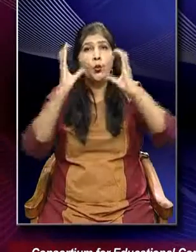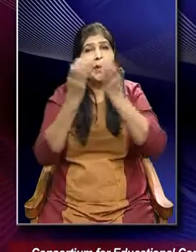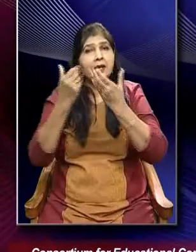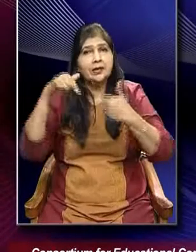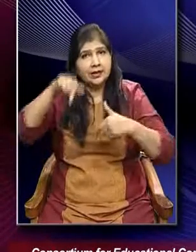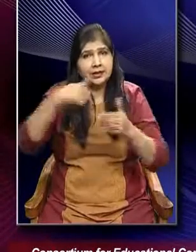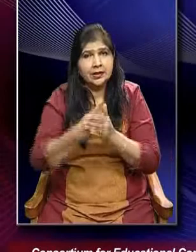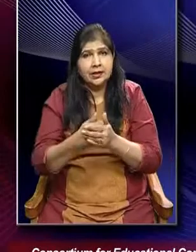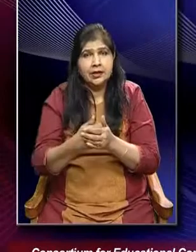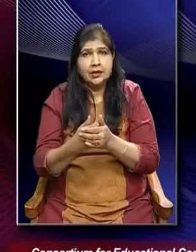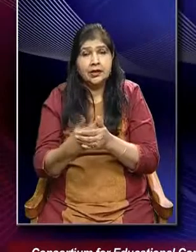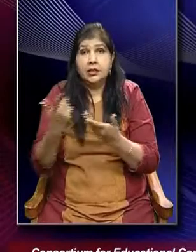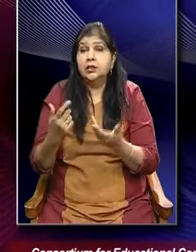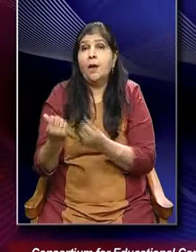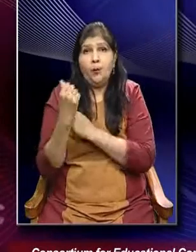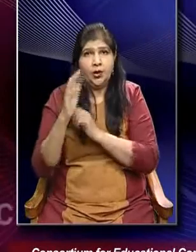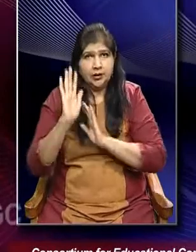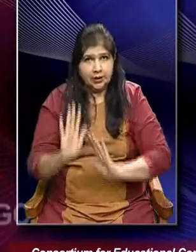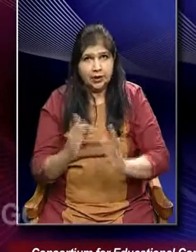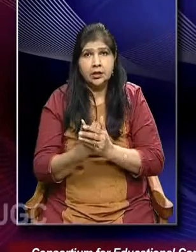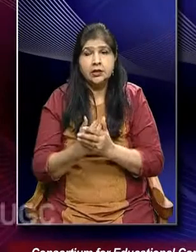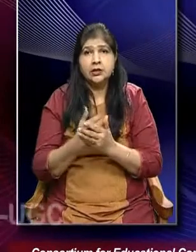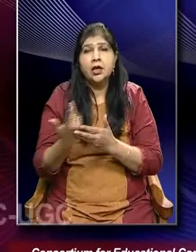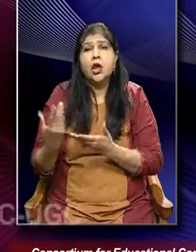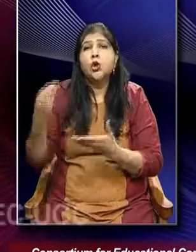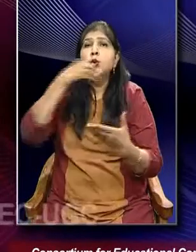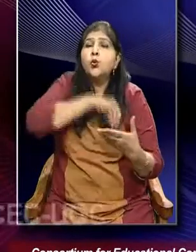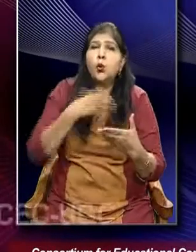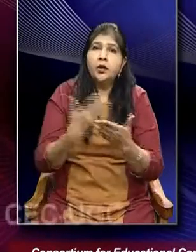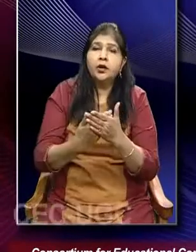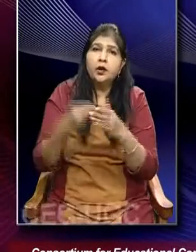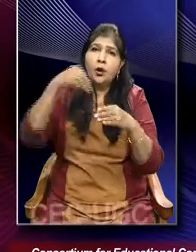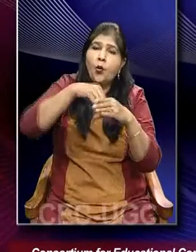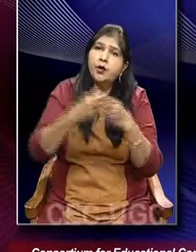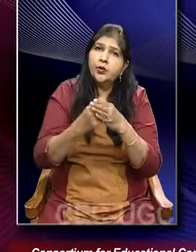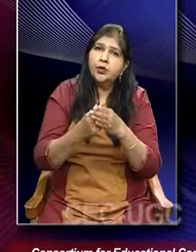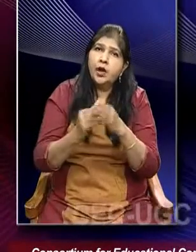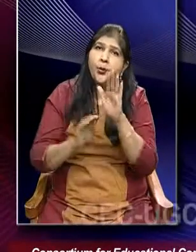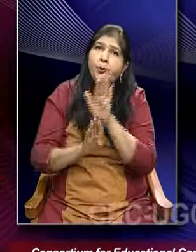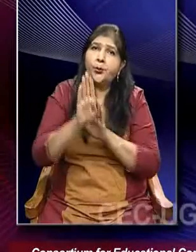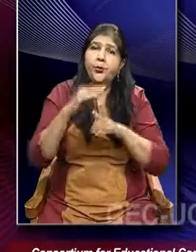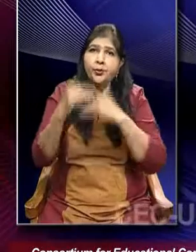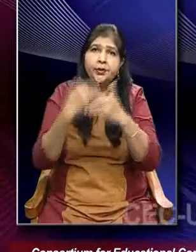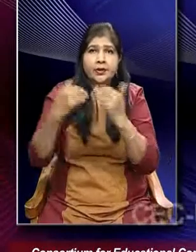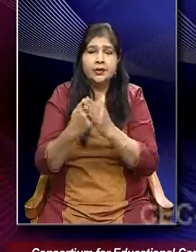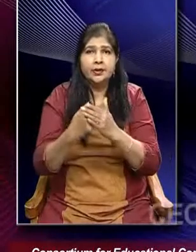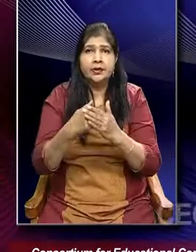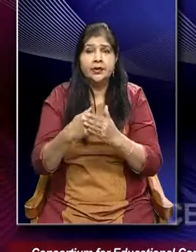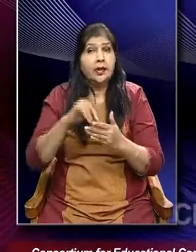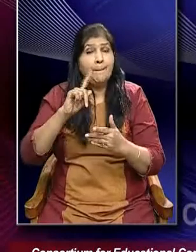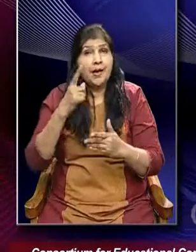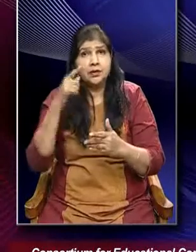globalization has great potential to contribute to the growth that is